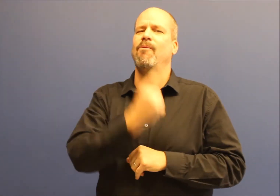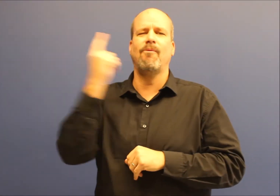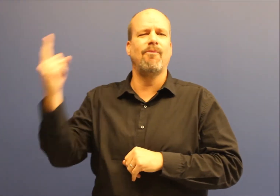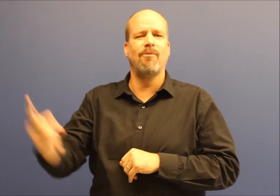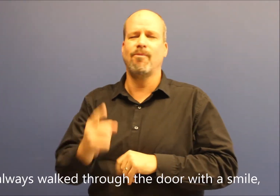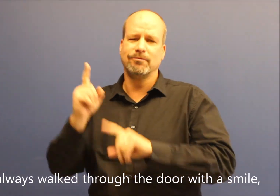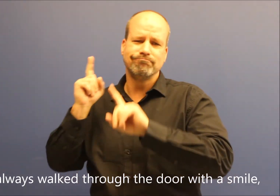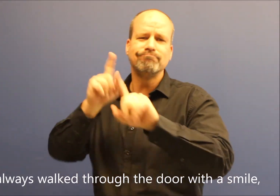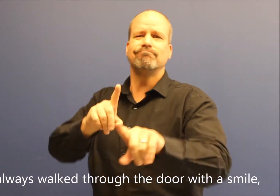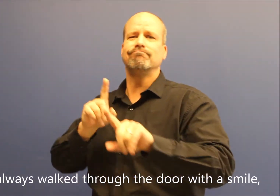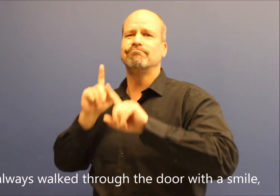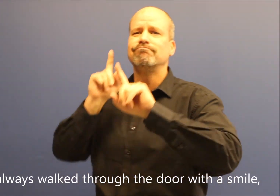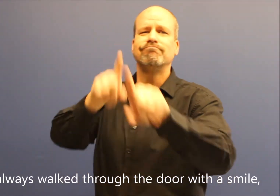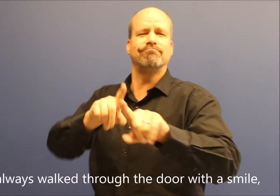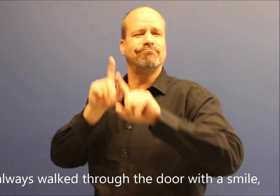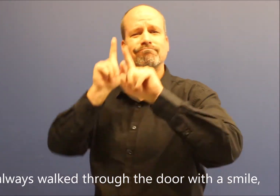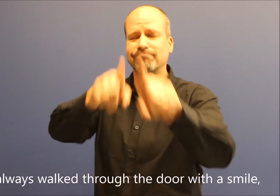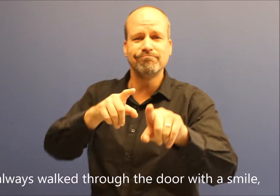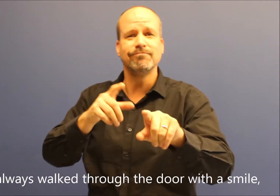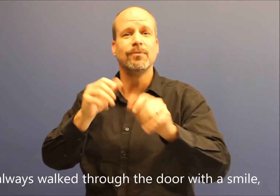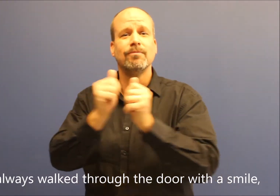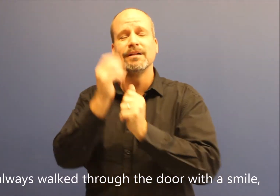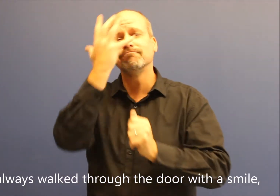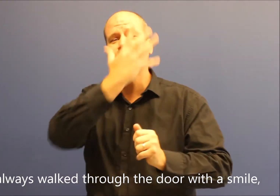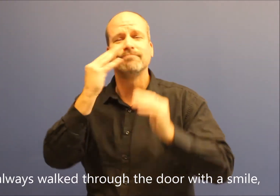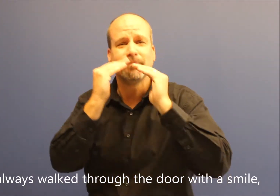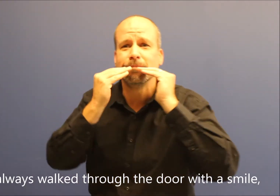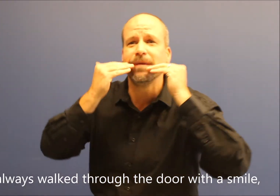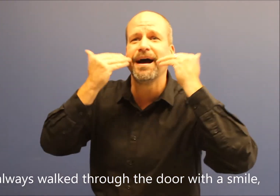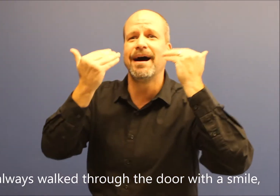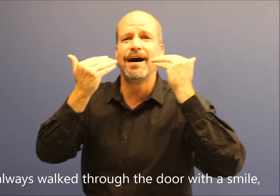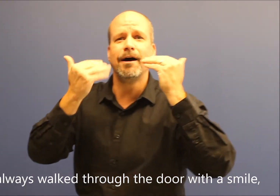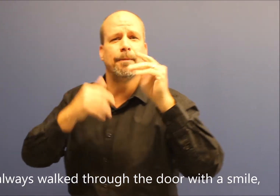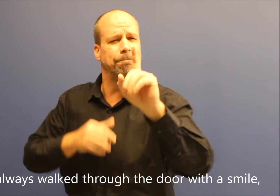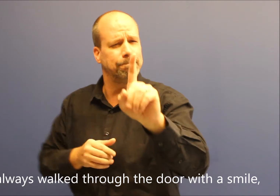Rita has always walked through the door with a smile.